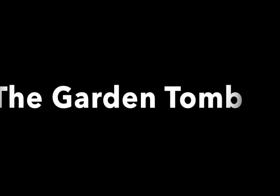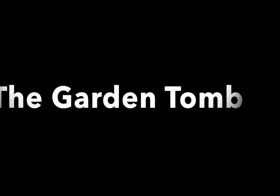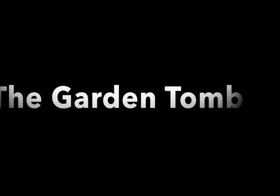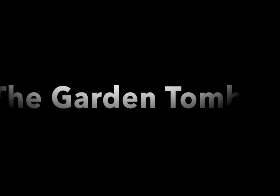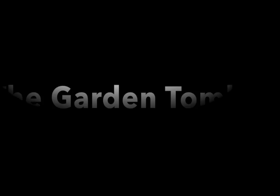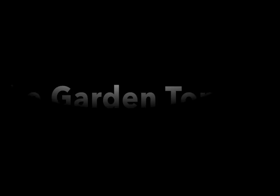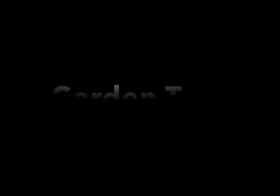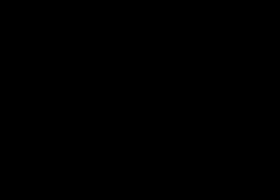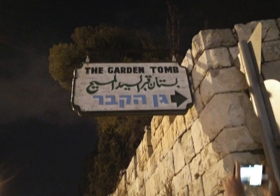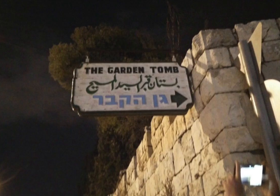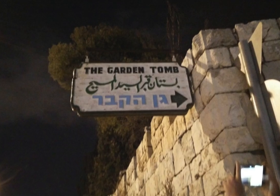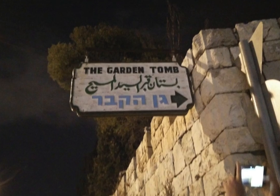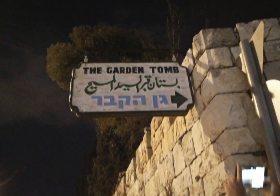And then we end up at the Garden Tomb.